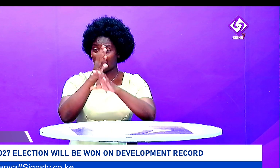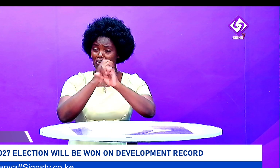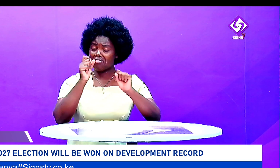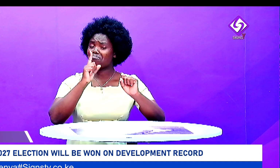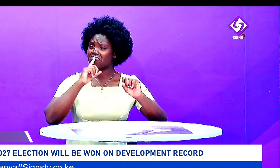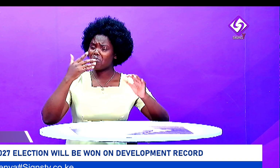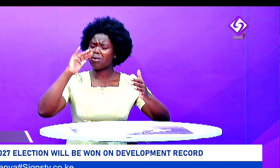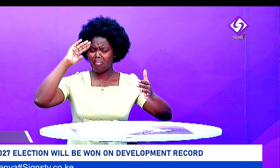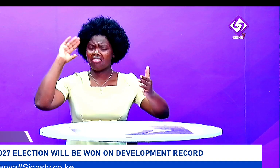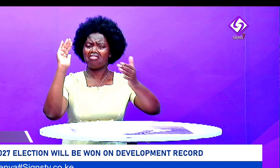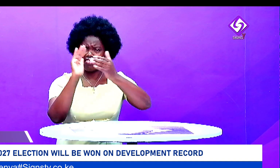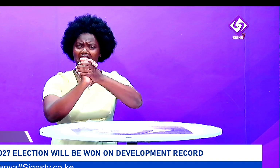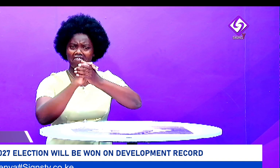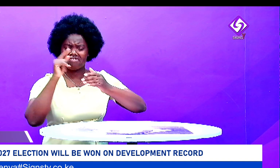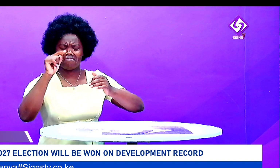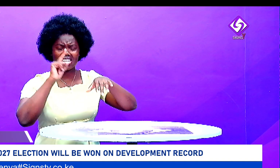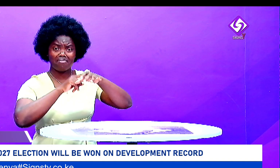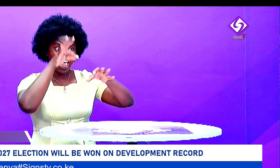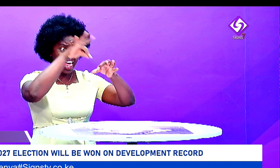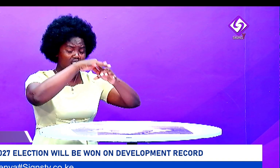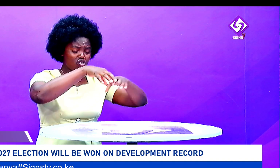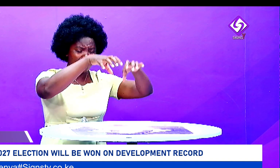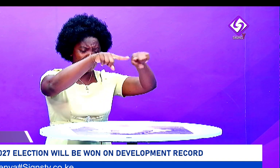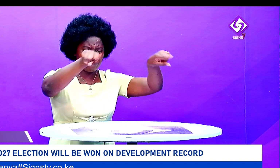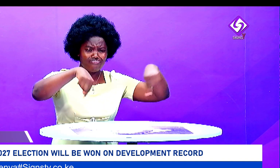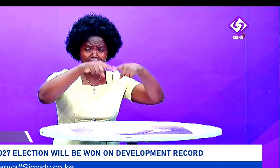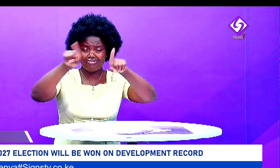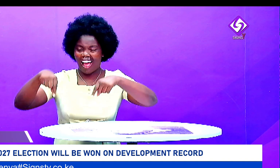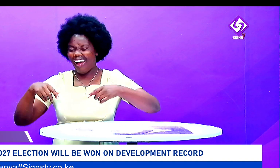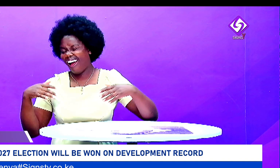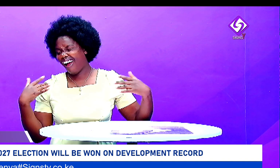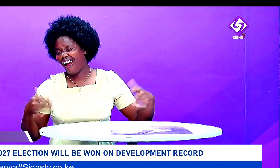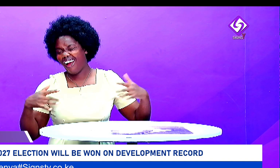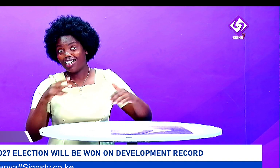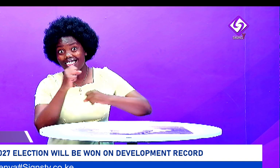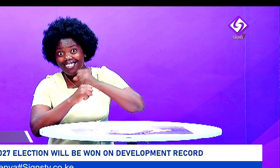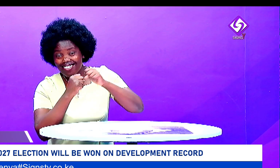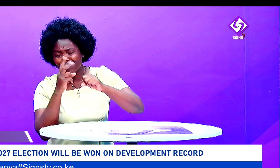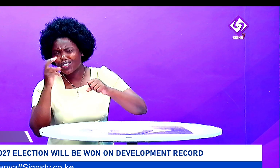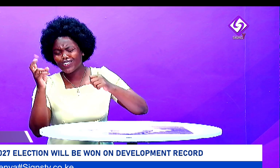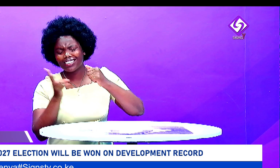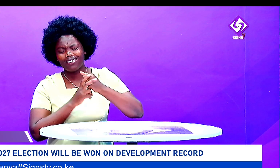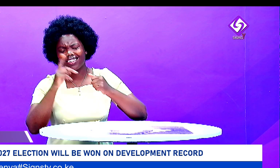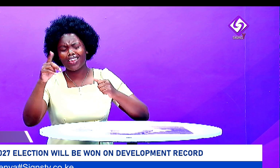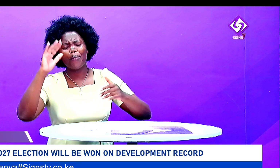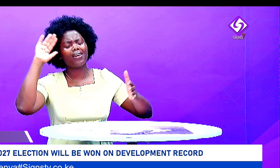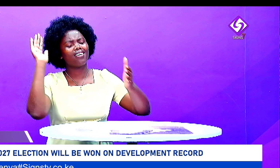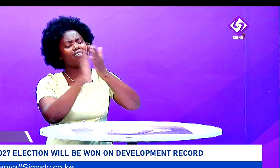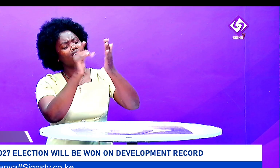As you've seen what the president has said, he believes that when the election time comes, then in 2027, he